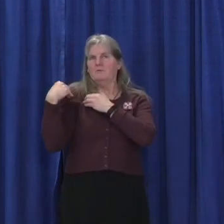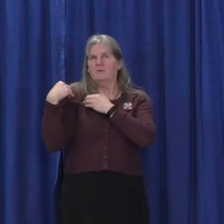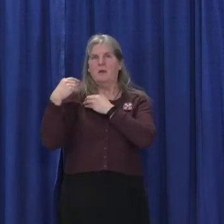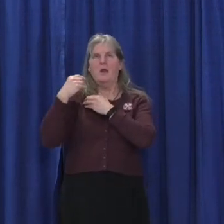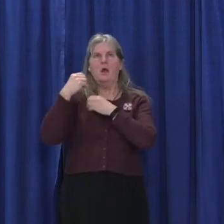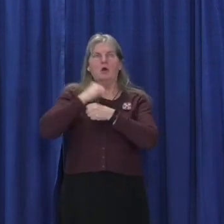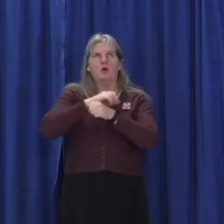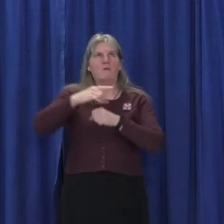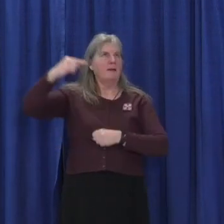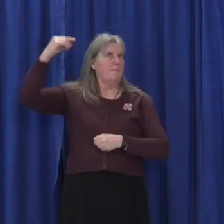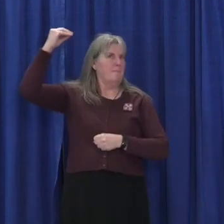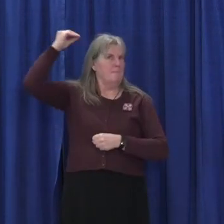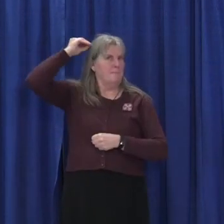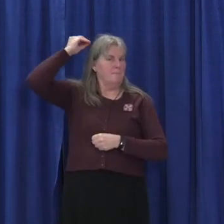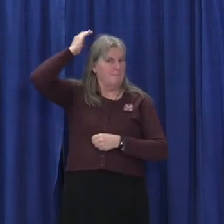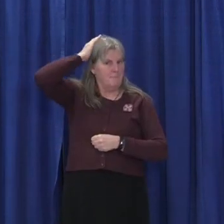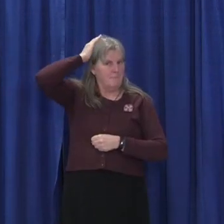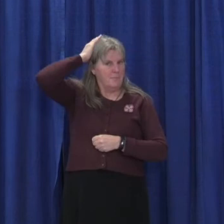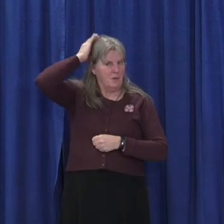order to